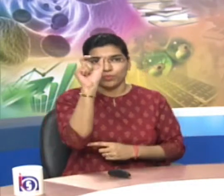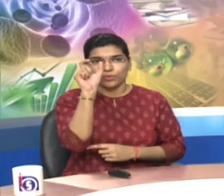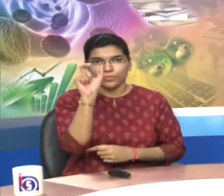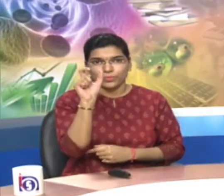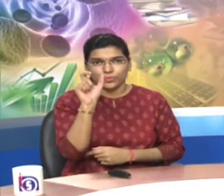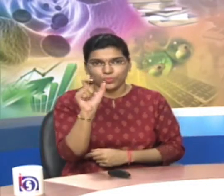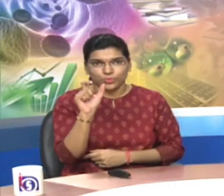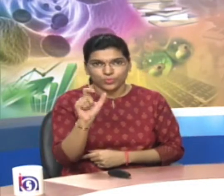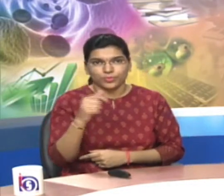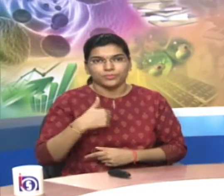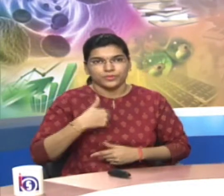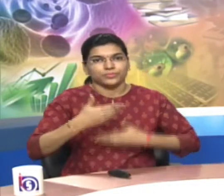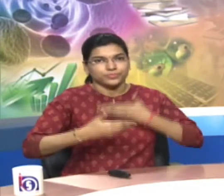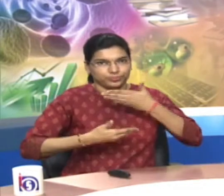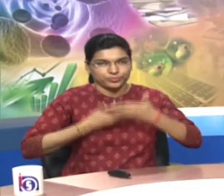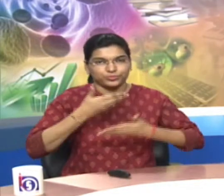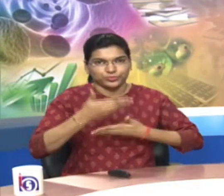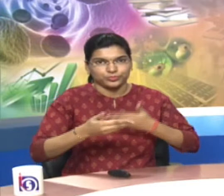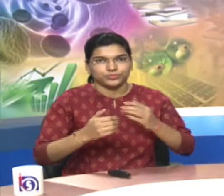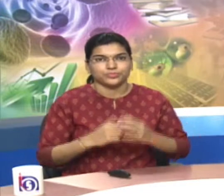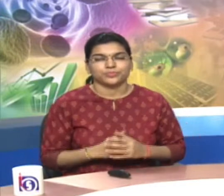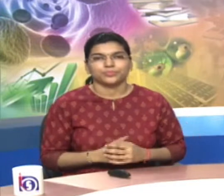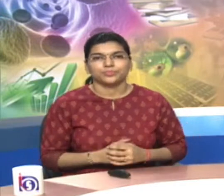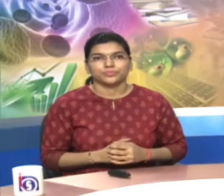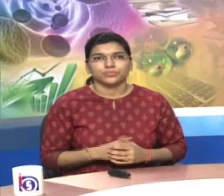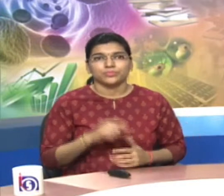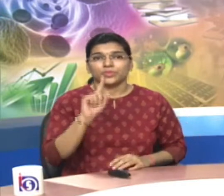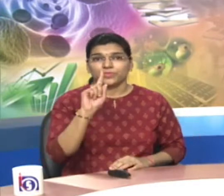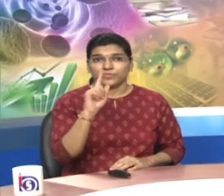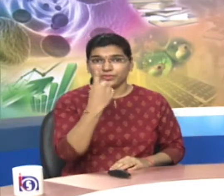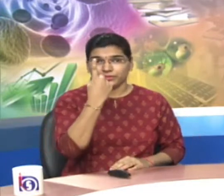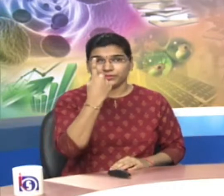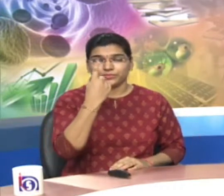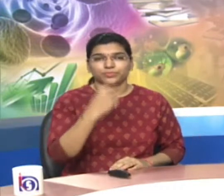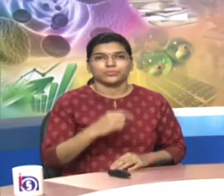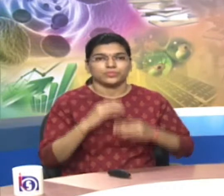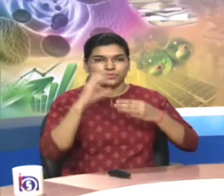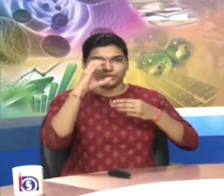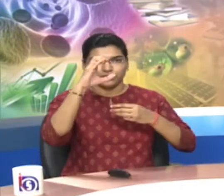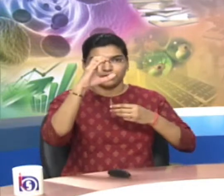We will learn about 12 different difficult words one by one.